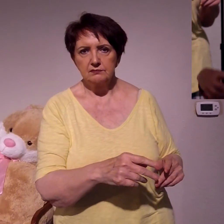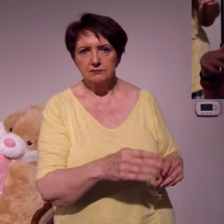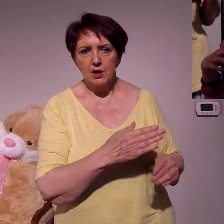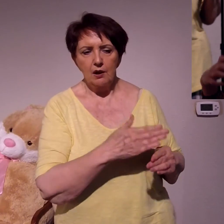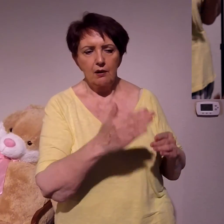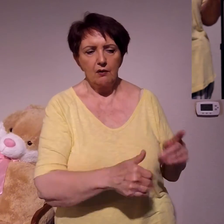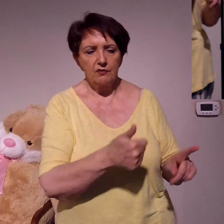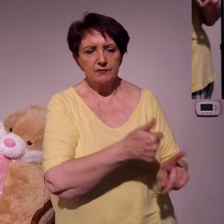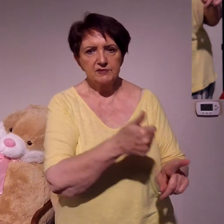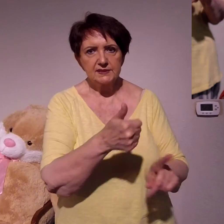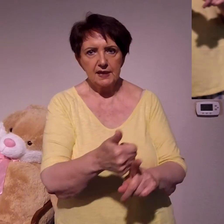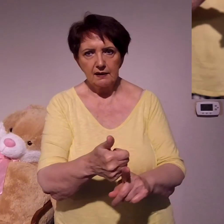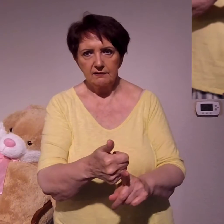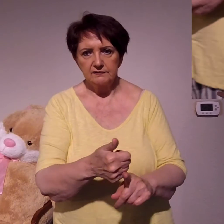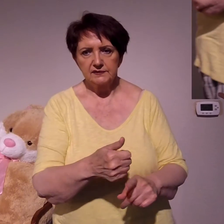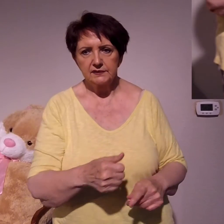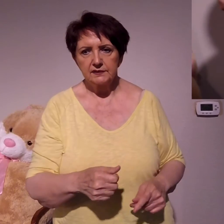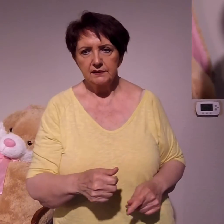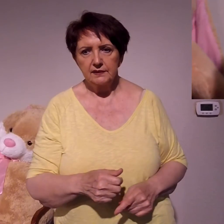Okay.